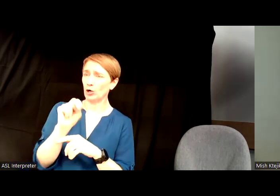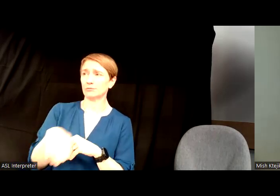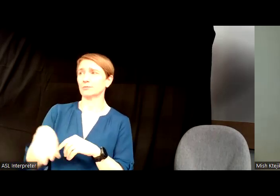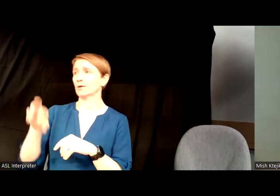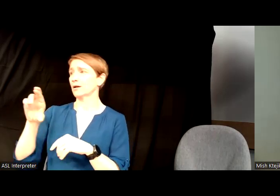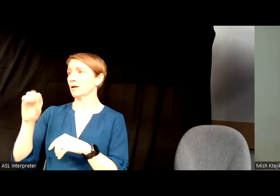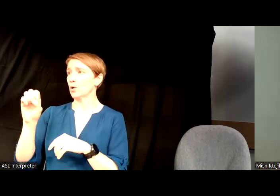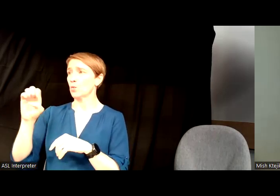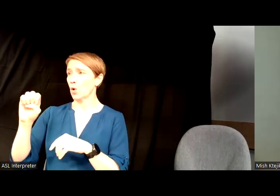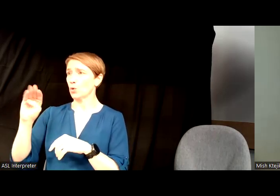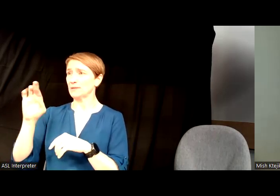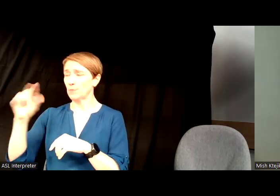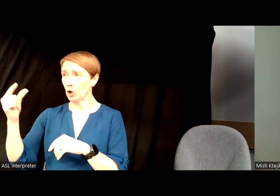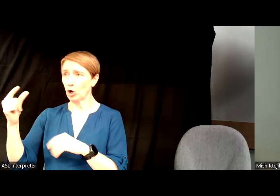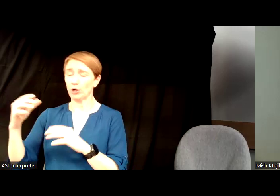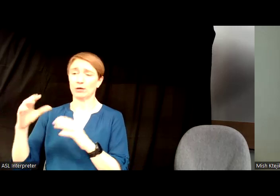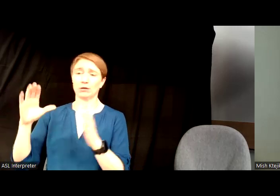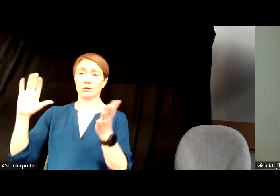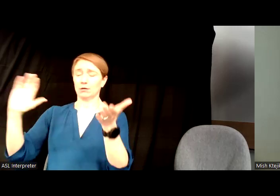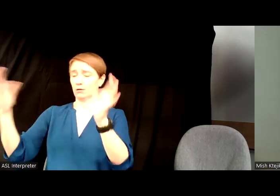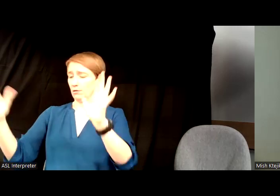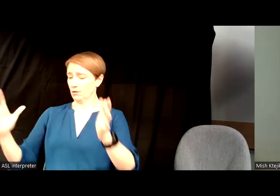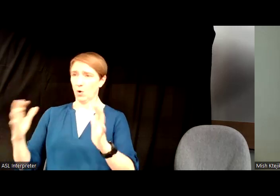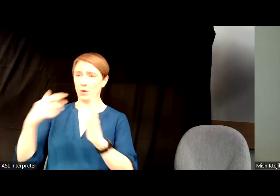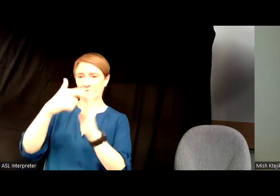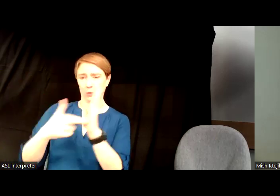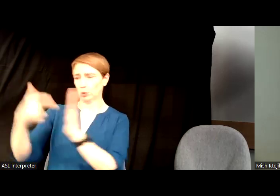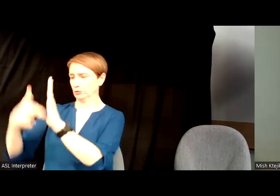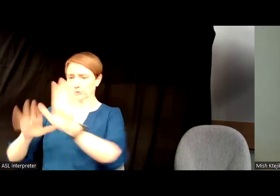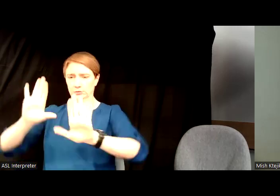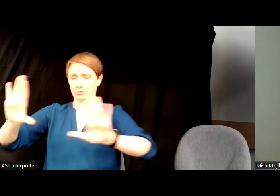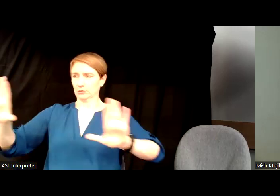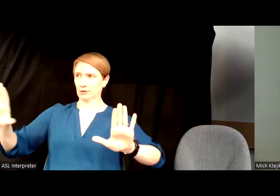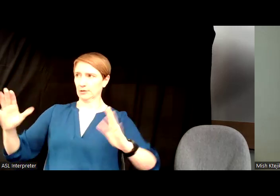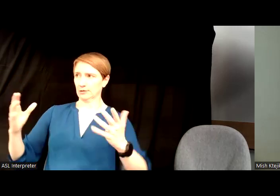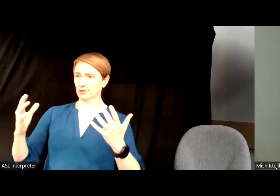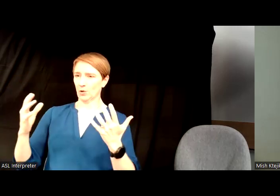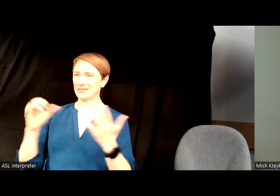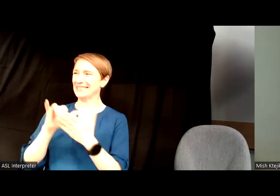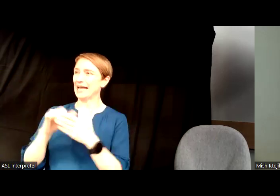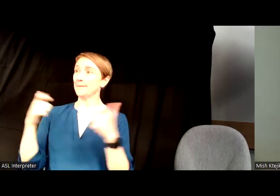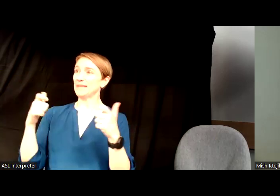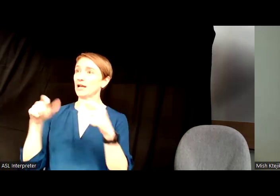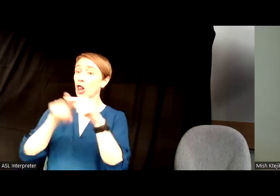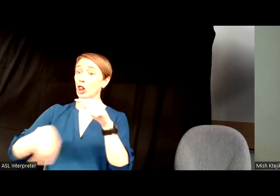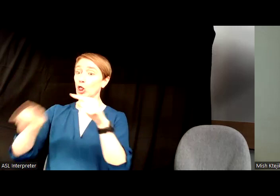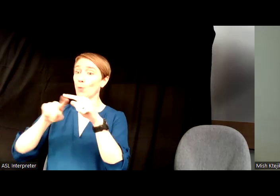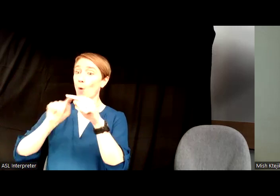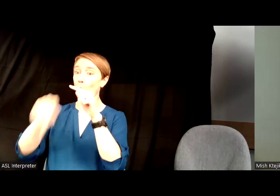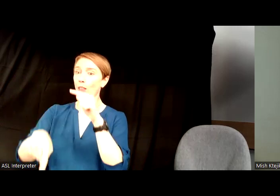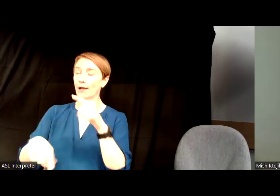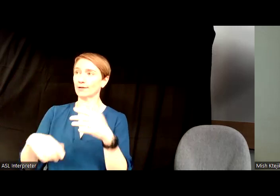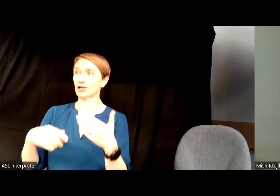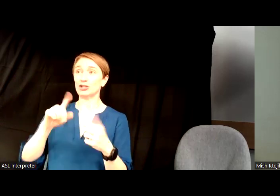just opening up a giant loophole if anybody's just a learner permit and learn